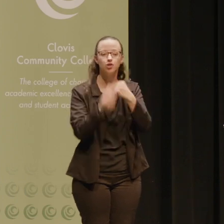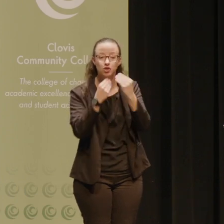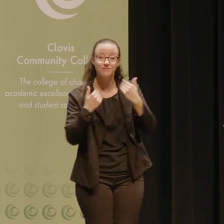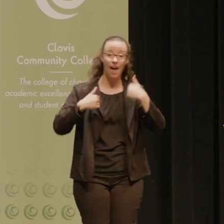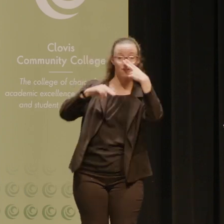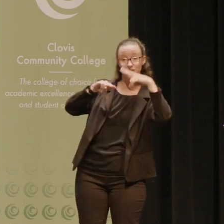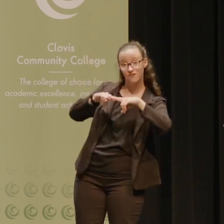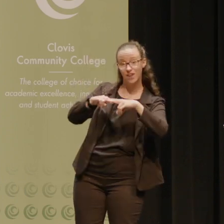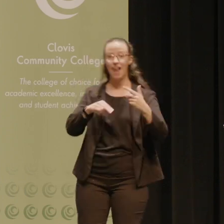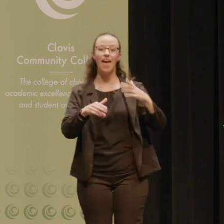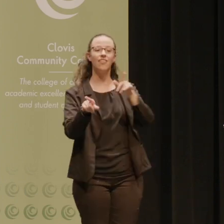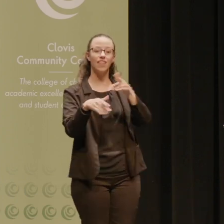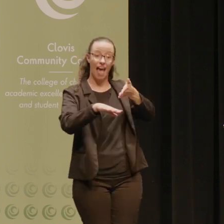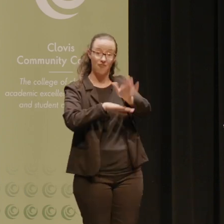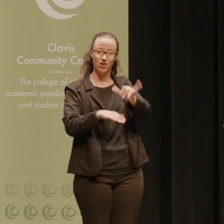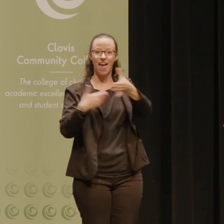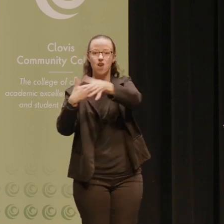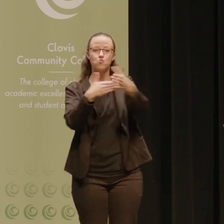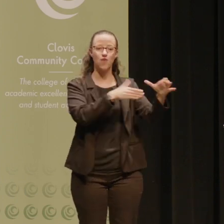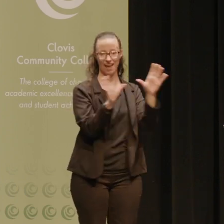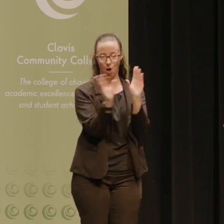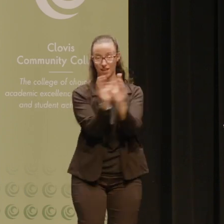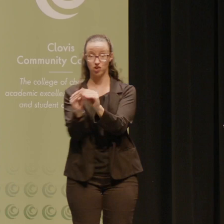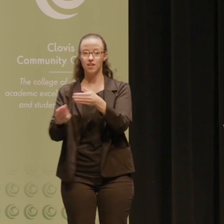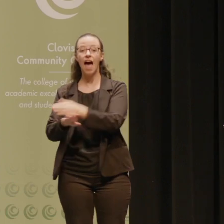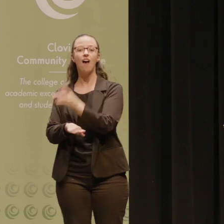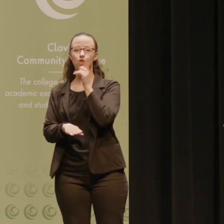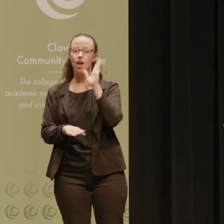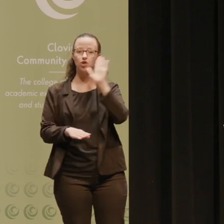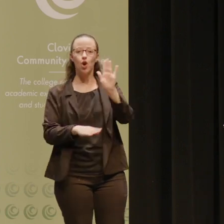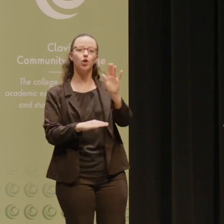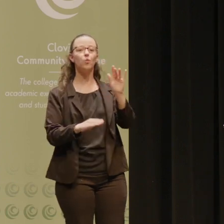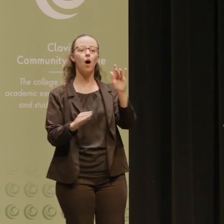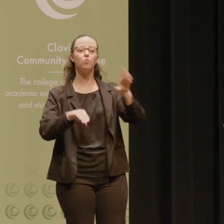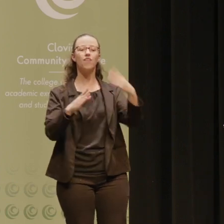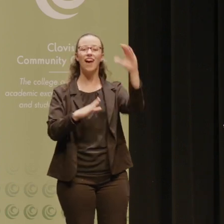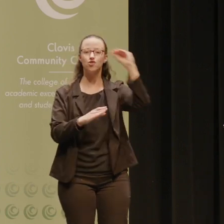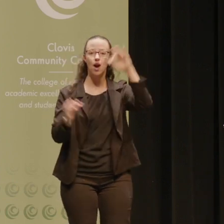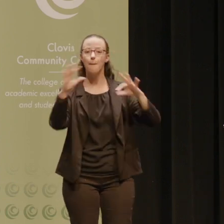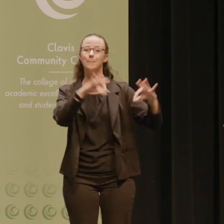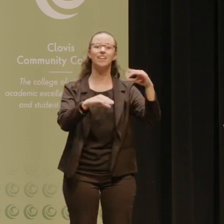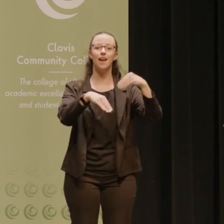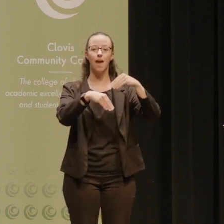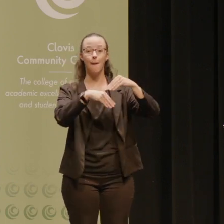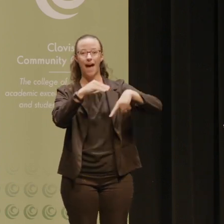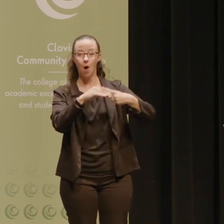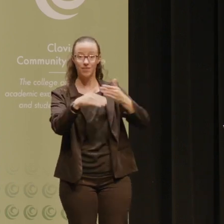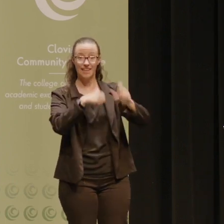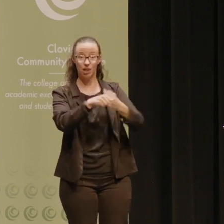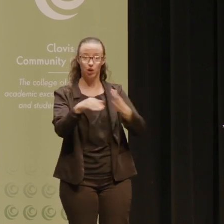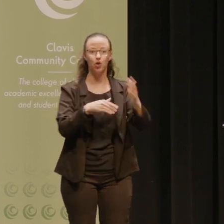fun, and attend breakout sessions. At the luncheon, you'll give your input on the year ahead through some interactive conversation and